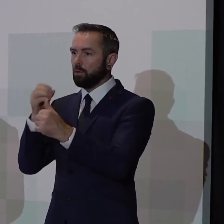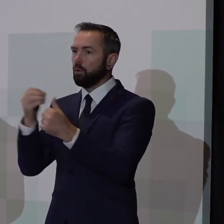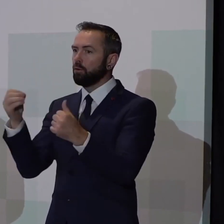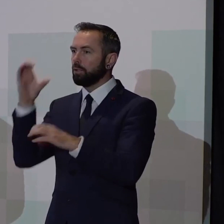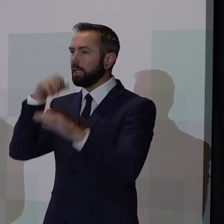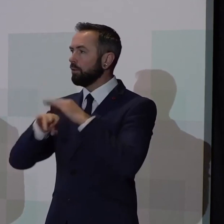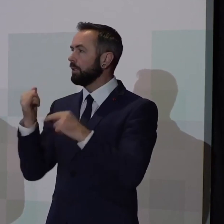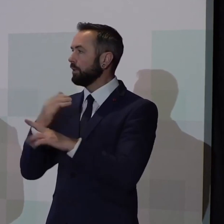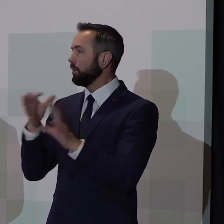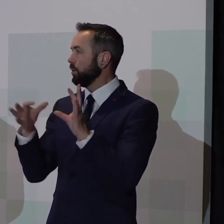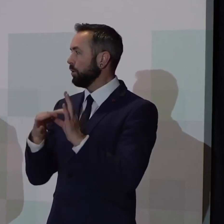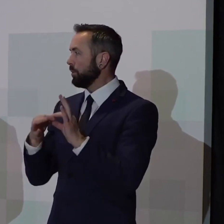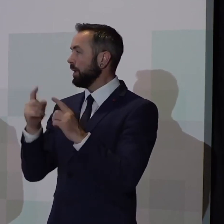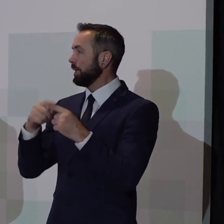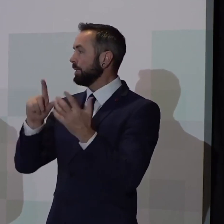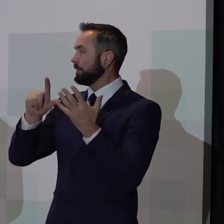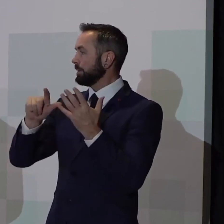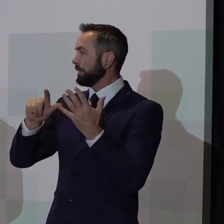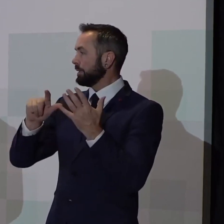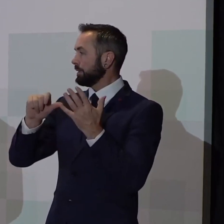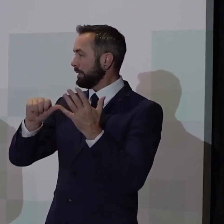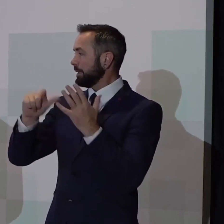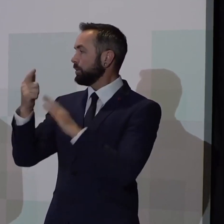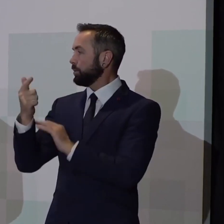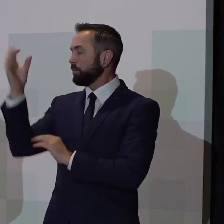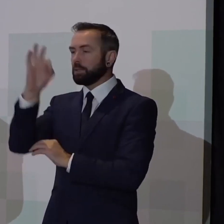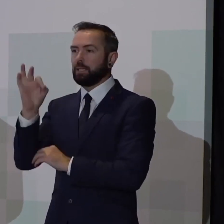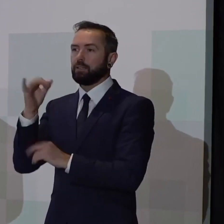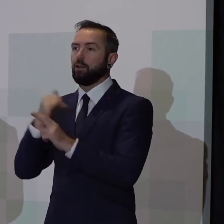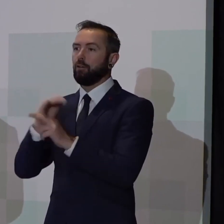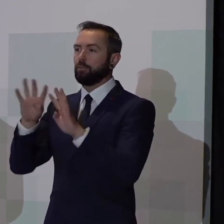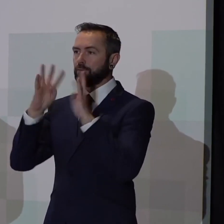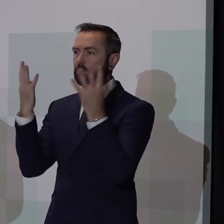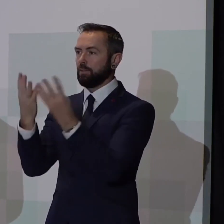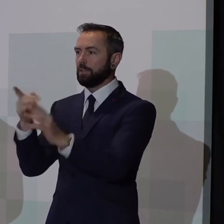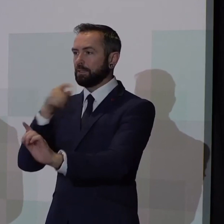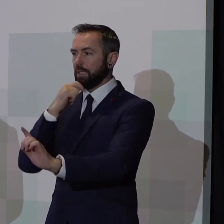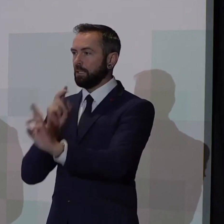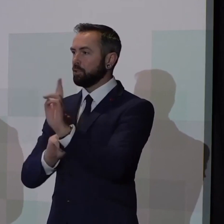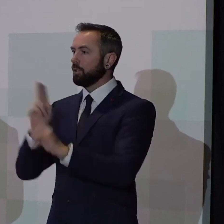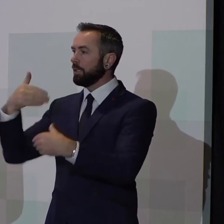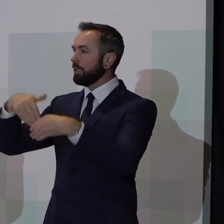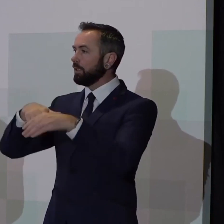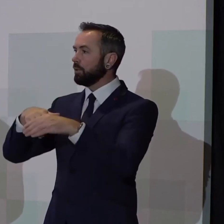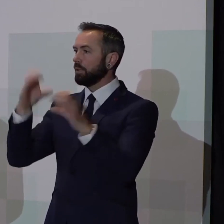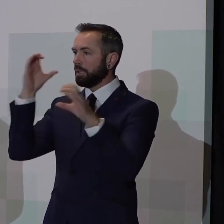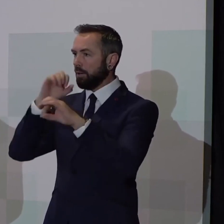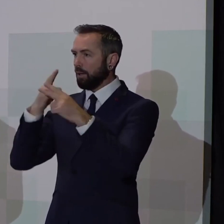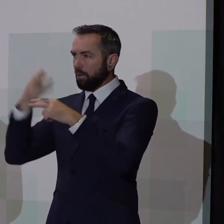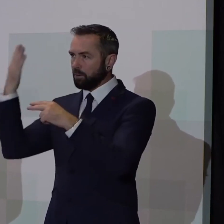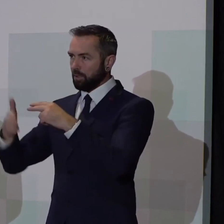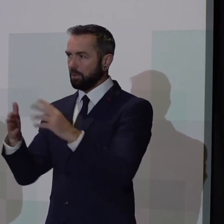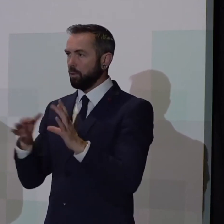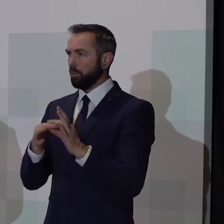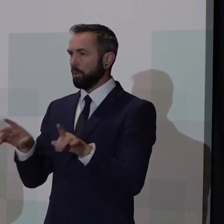home. And then 62% of that convention felt that the change should also include carers outside the